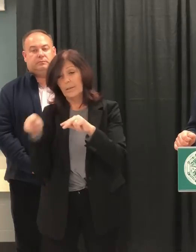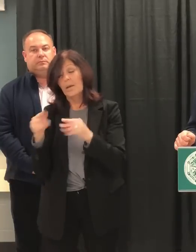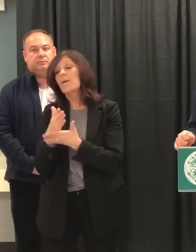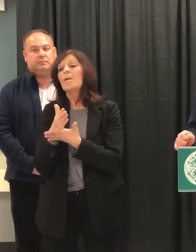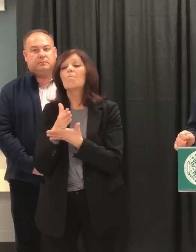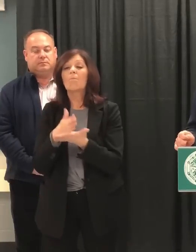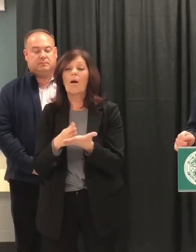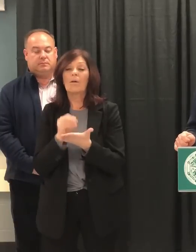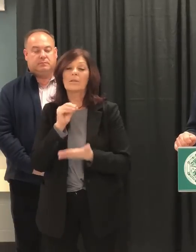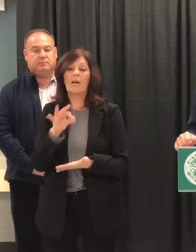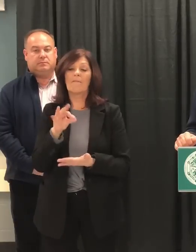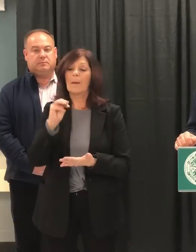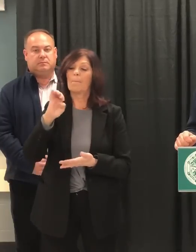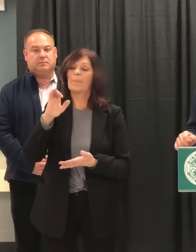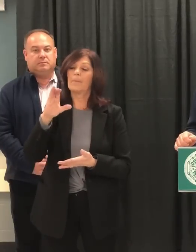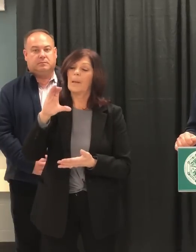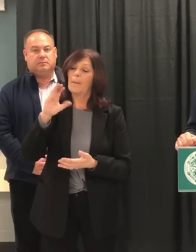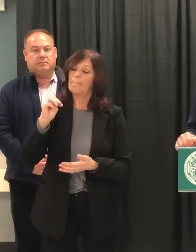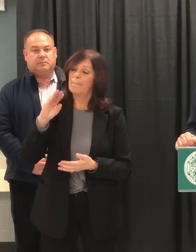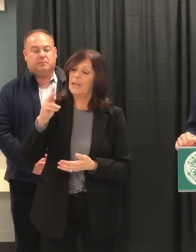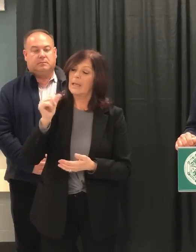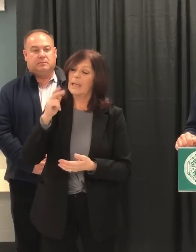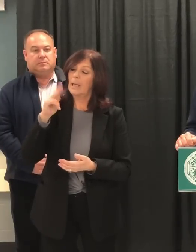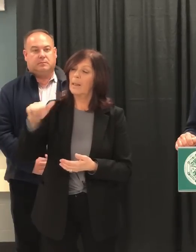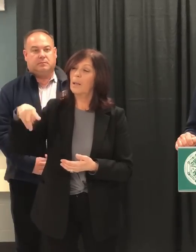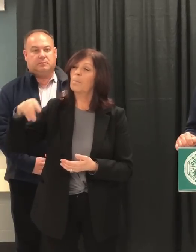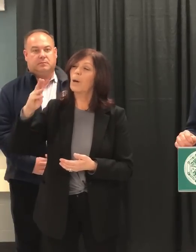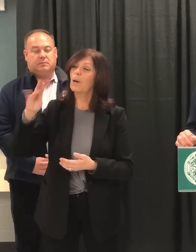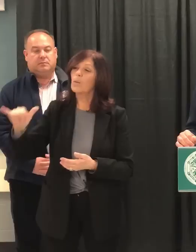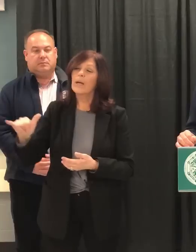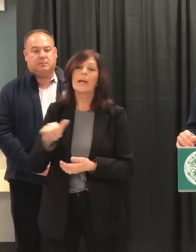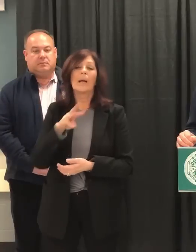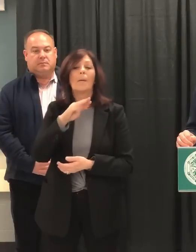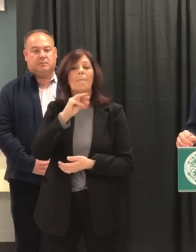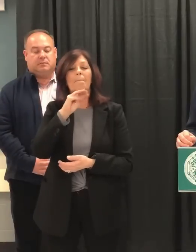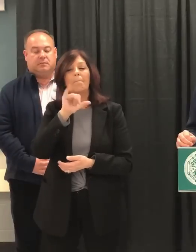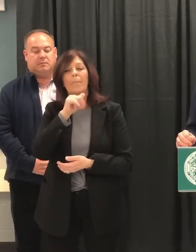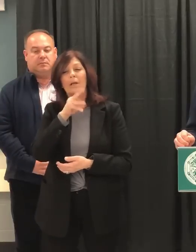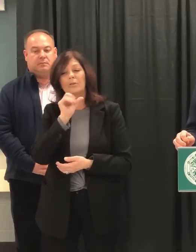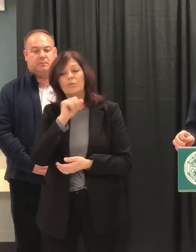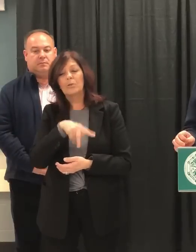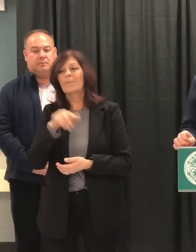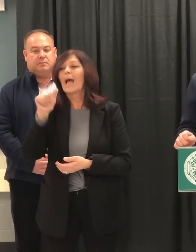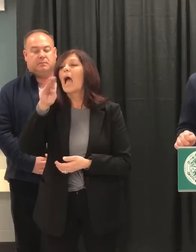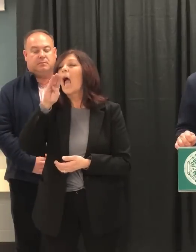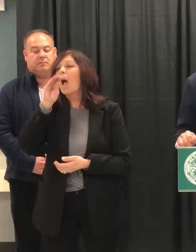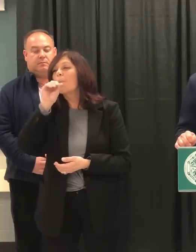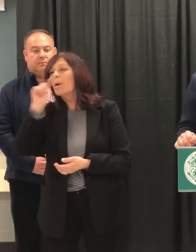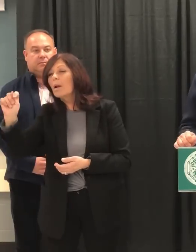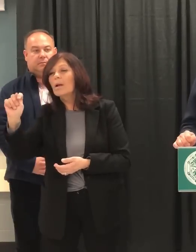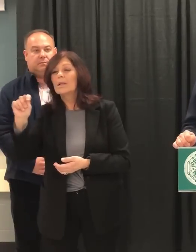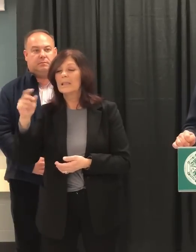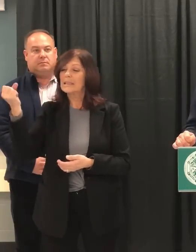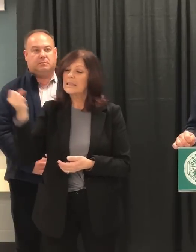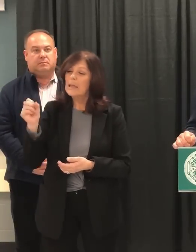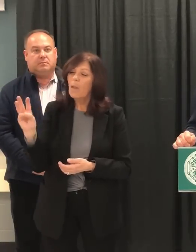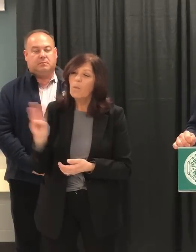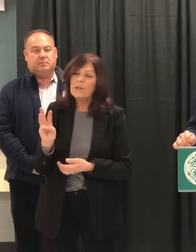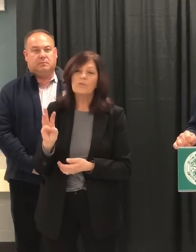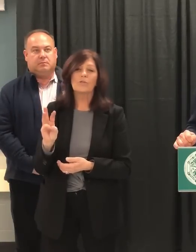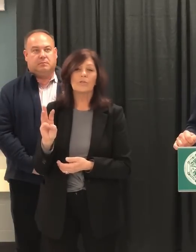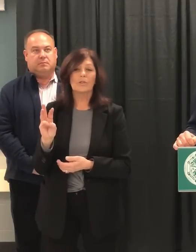parts of McKinley Parkway, Mile Strip, Abbott Road, Southwestern. We've been able to keep those mains